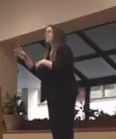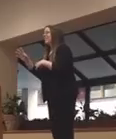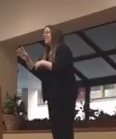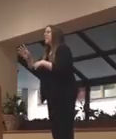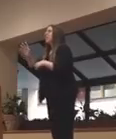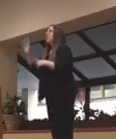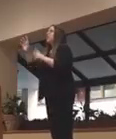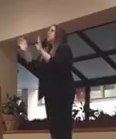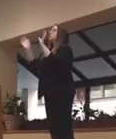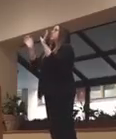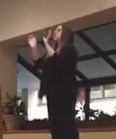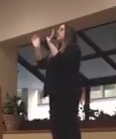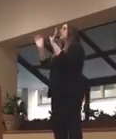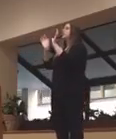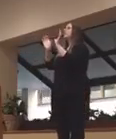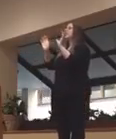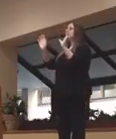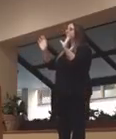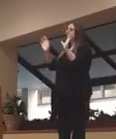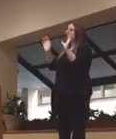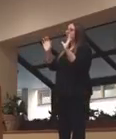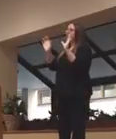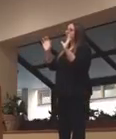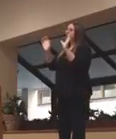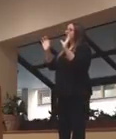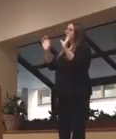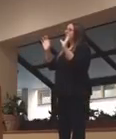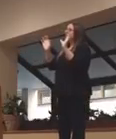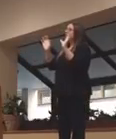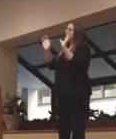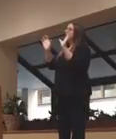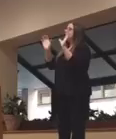to? Okay. One moment, David Evans is asking.